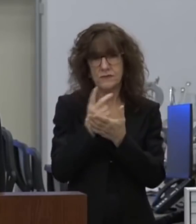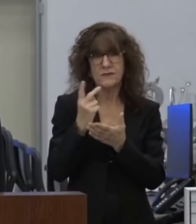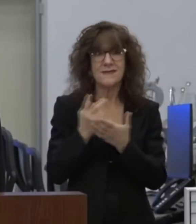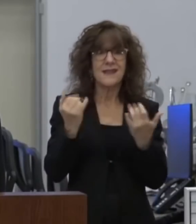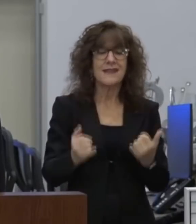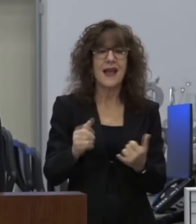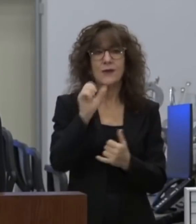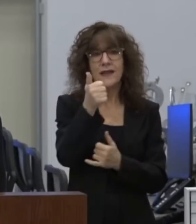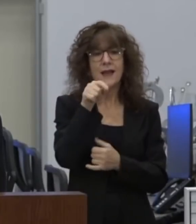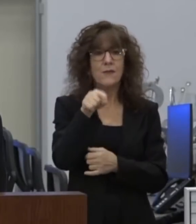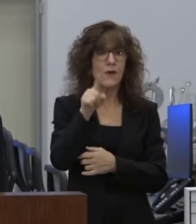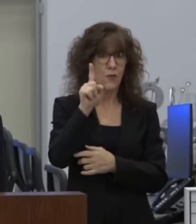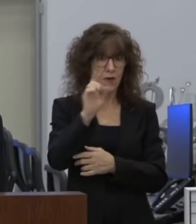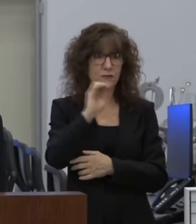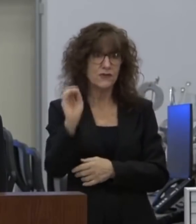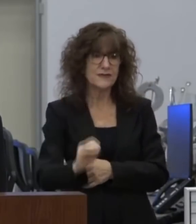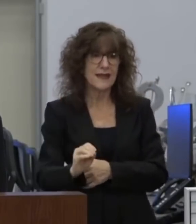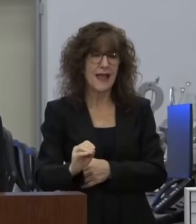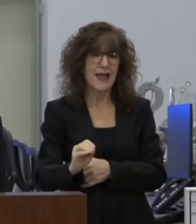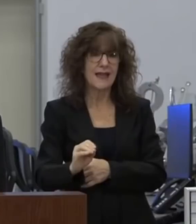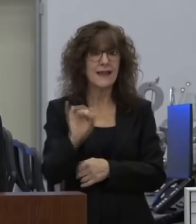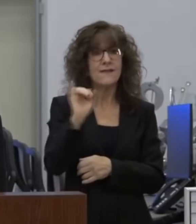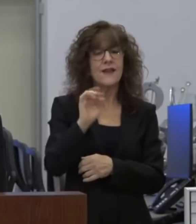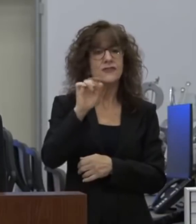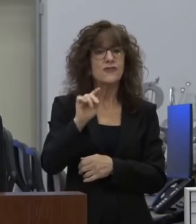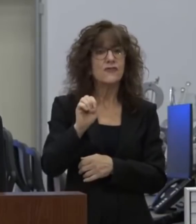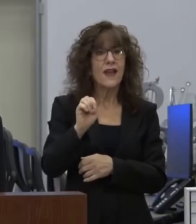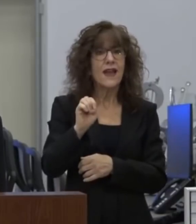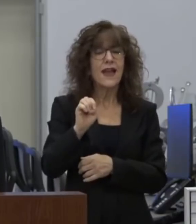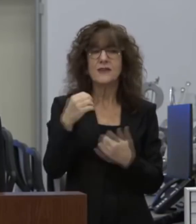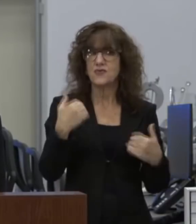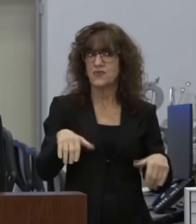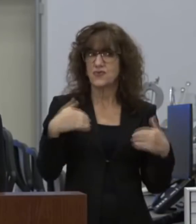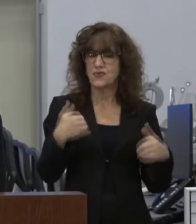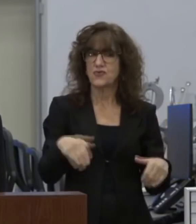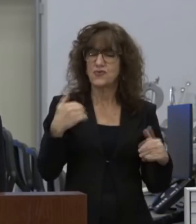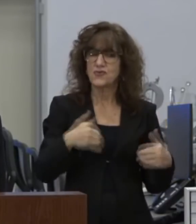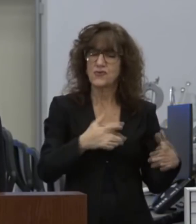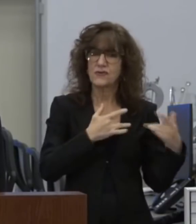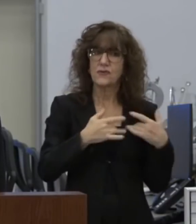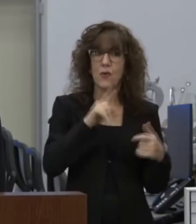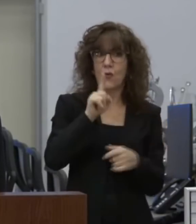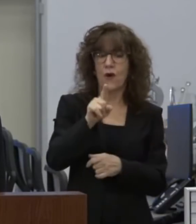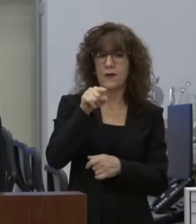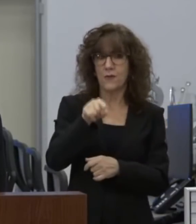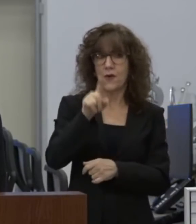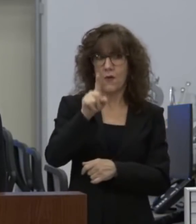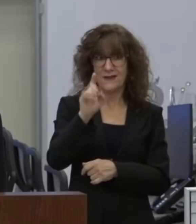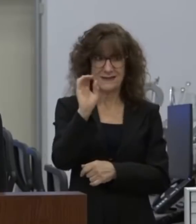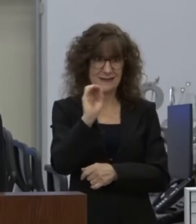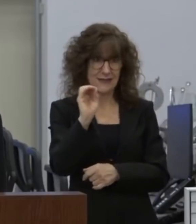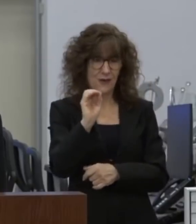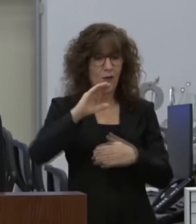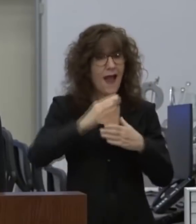at 10.1%. Our infection rate is likewise very concerning at 1.10, and